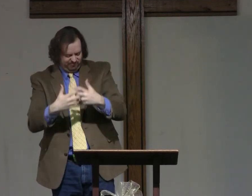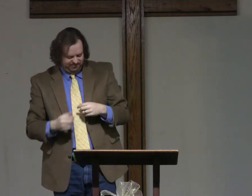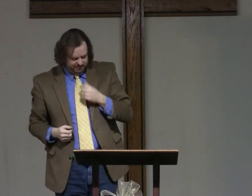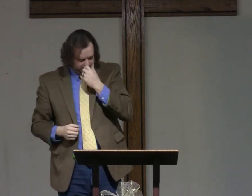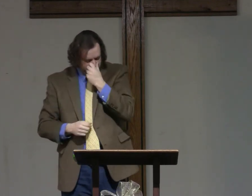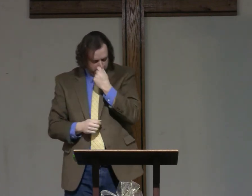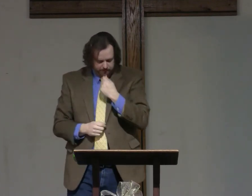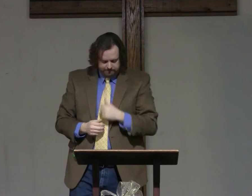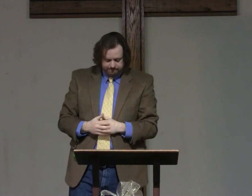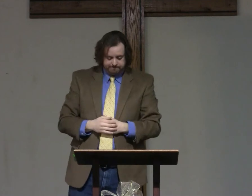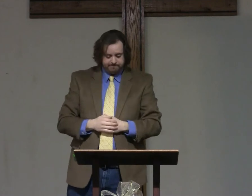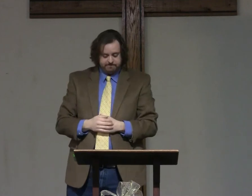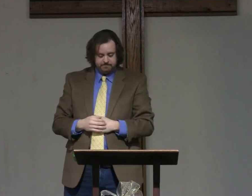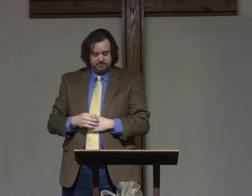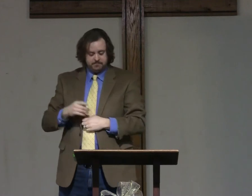true.